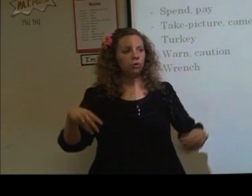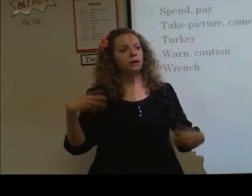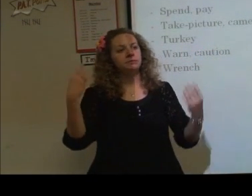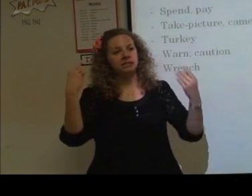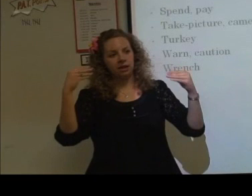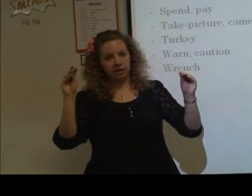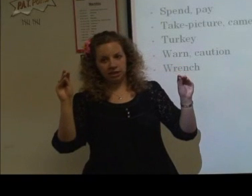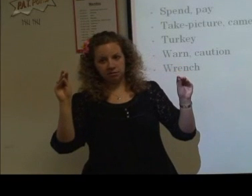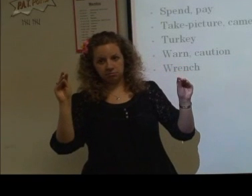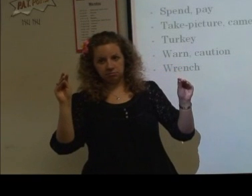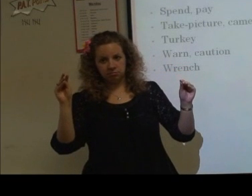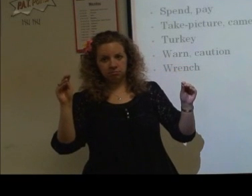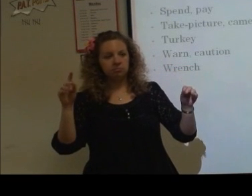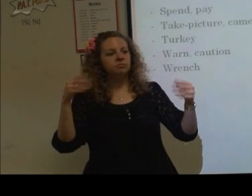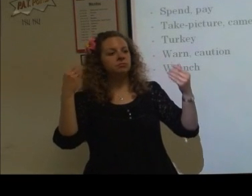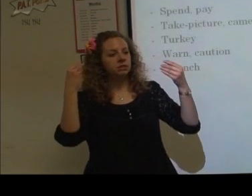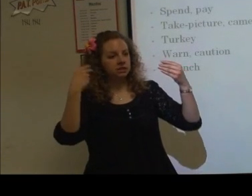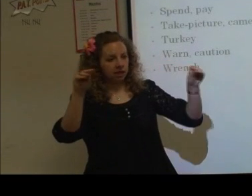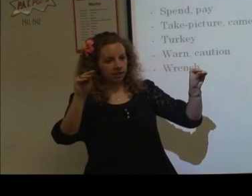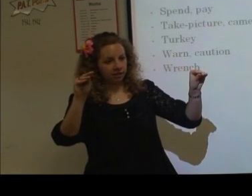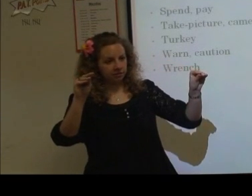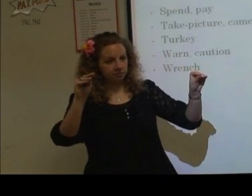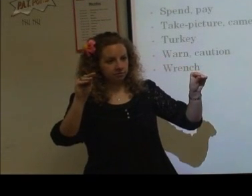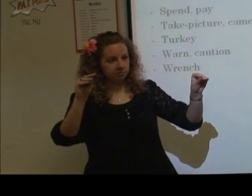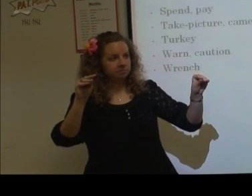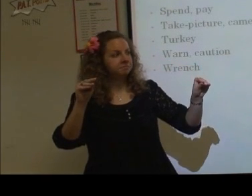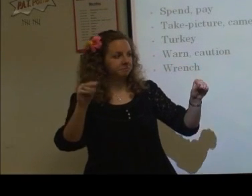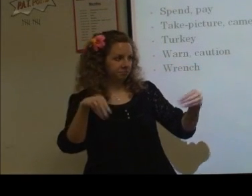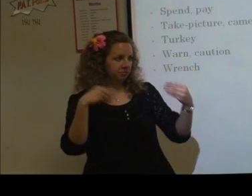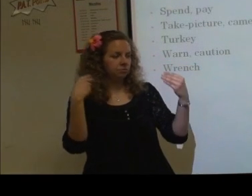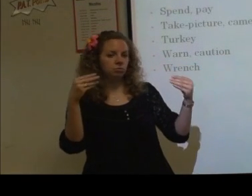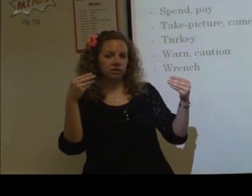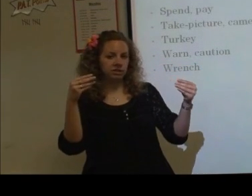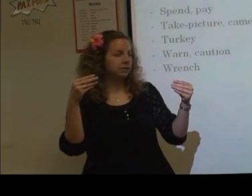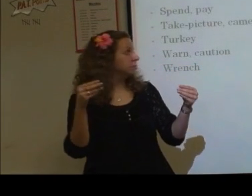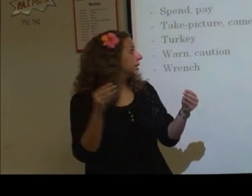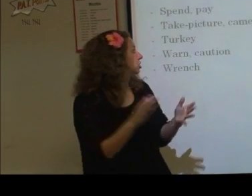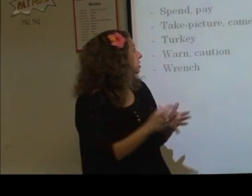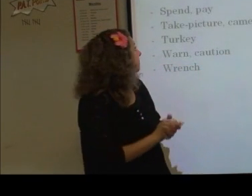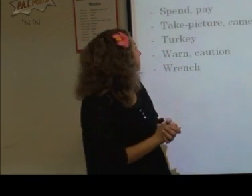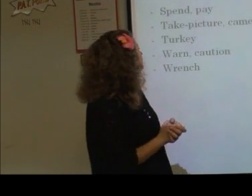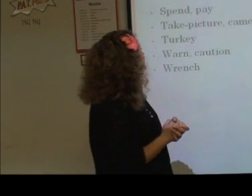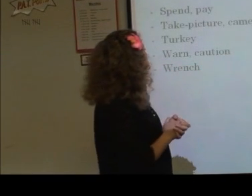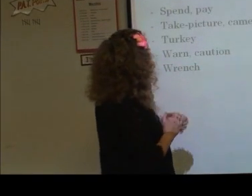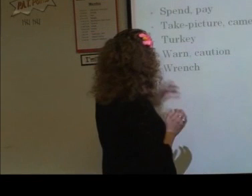or I'm selling it. I sell it. With the same hand shape. Okay?